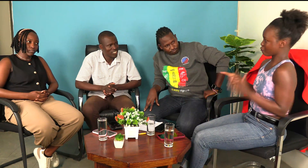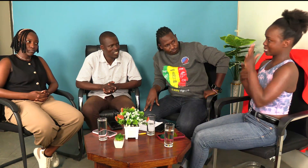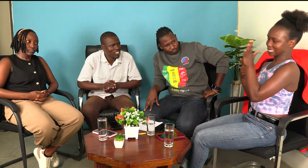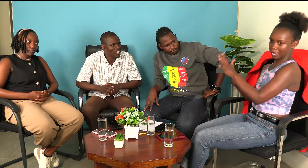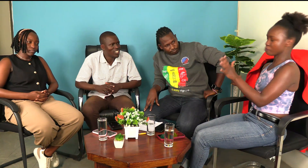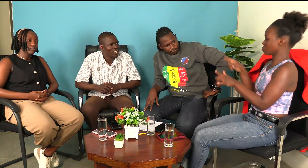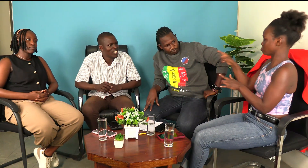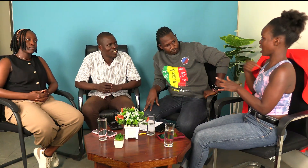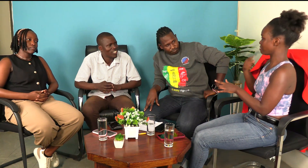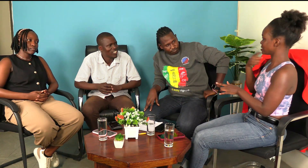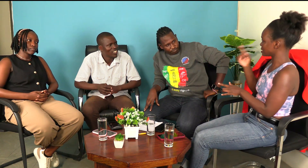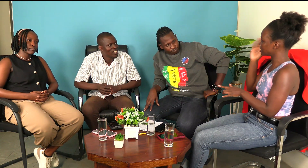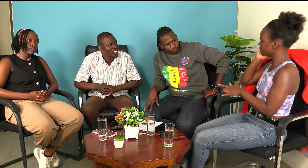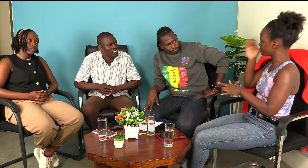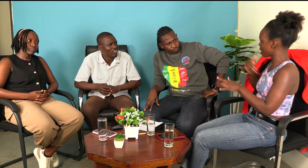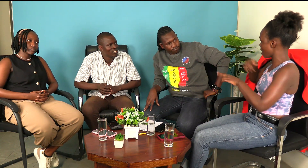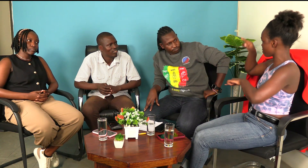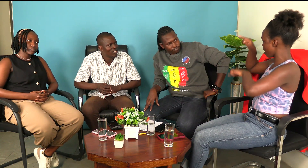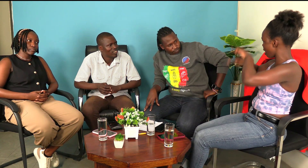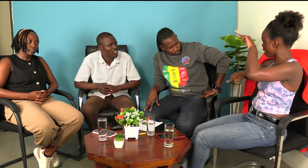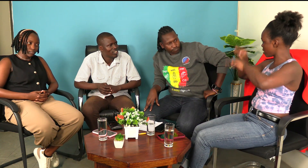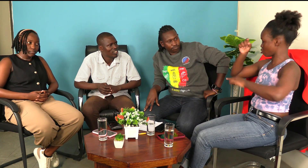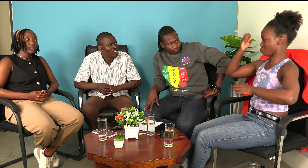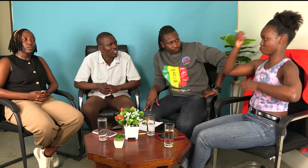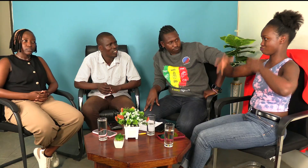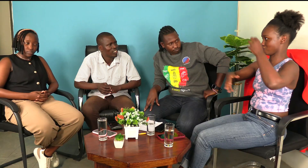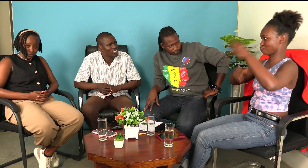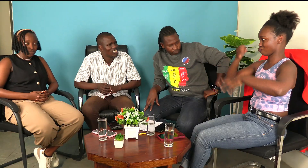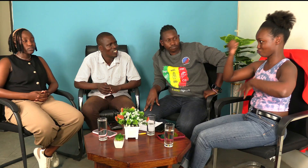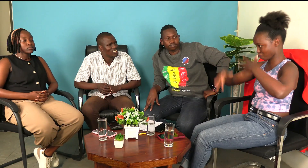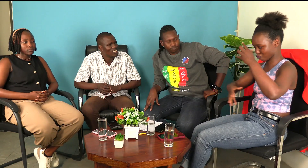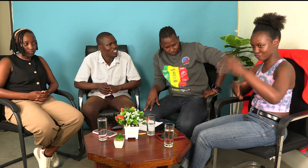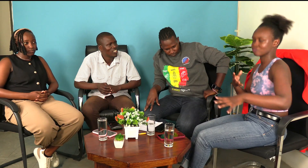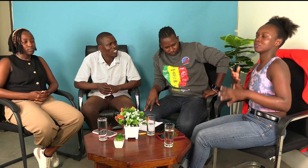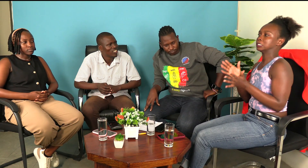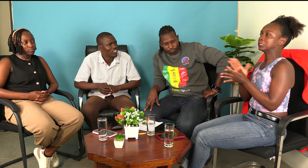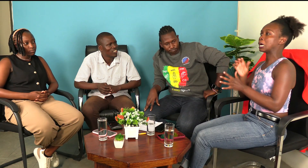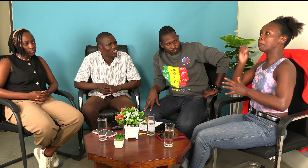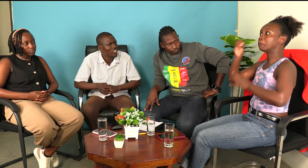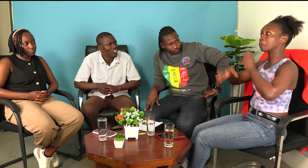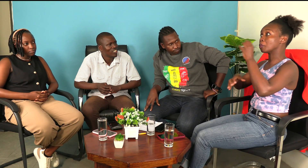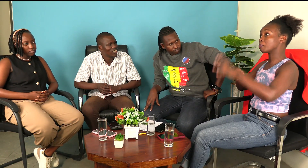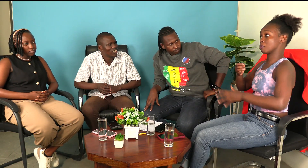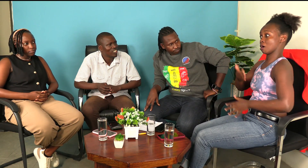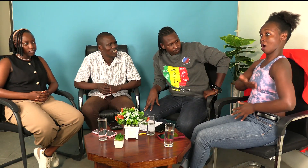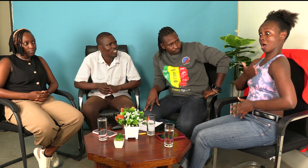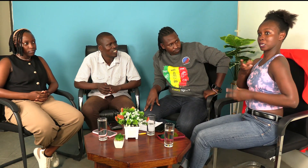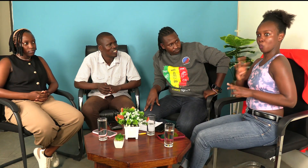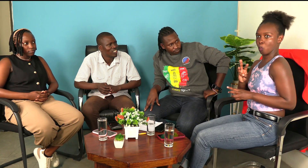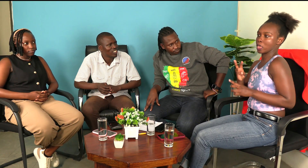what deaf is. For example, we have different variation of